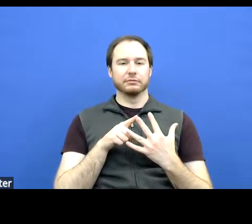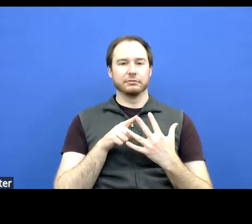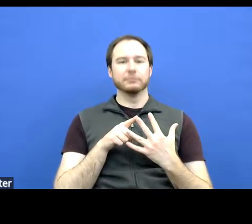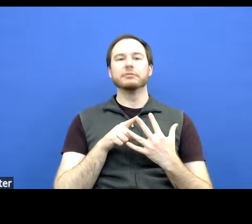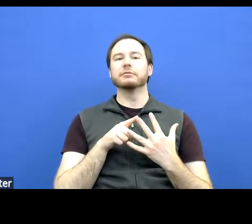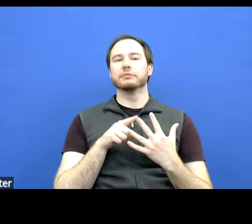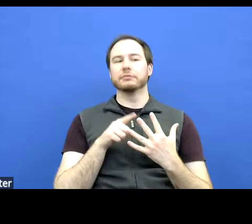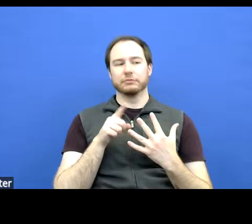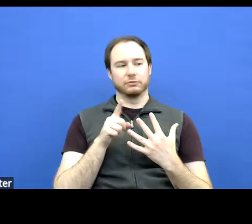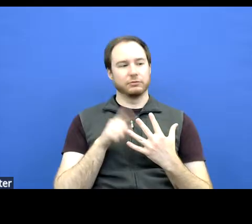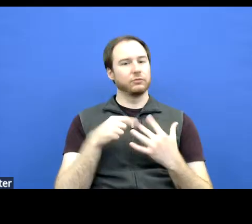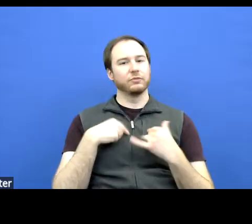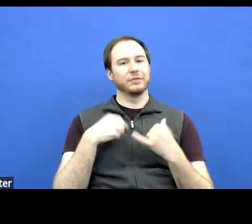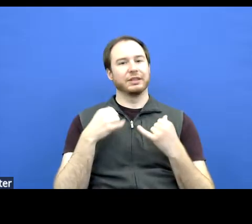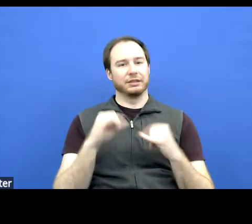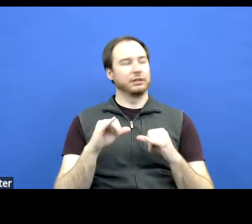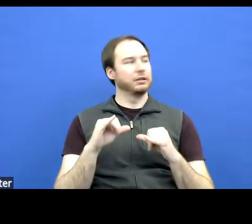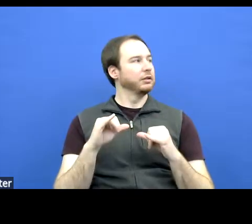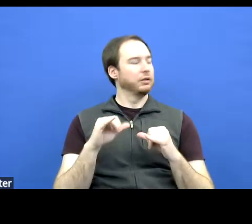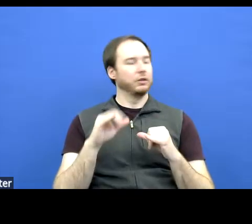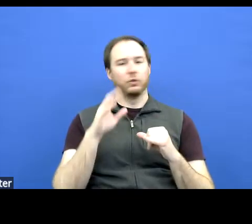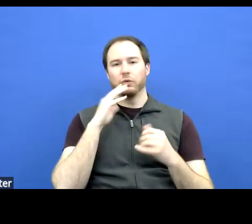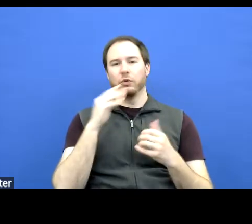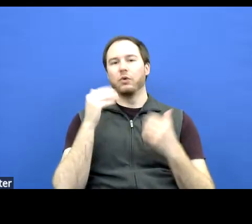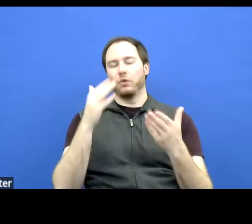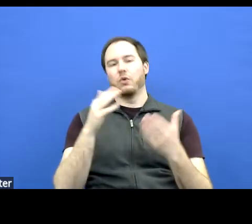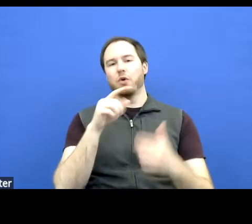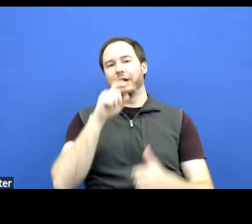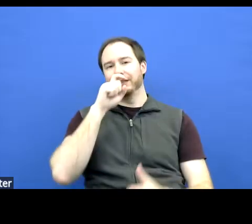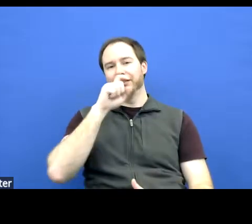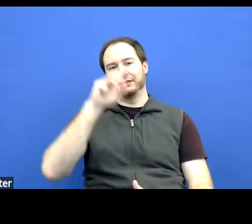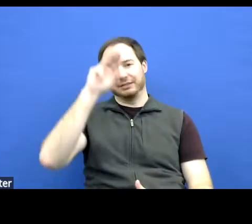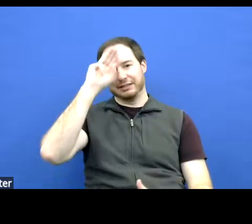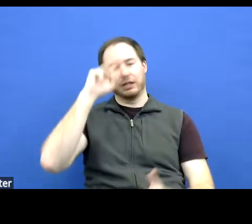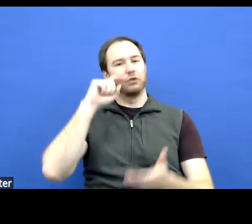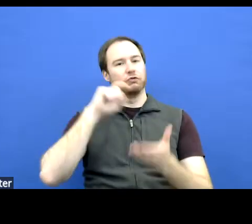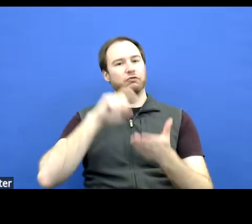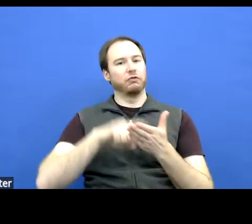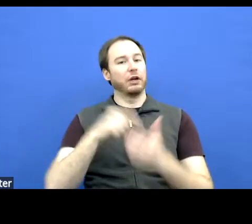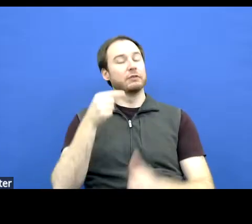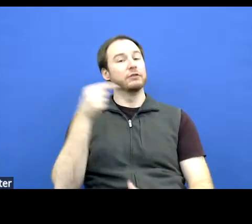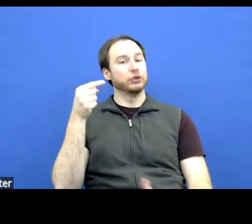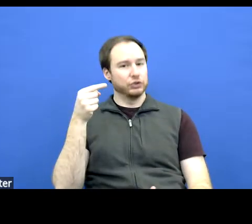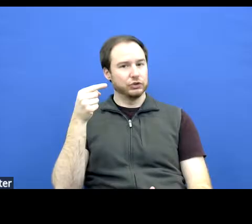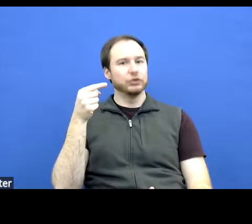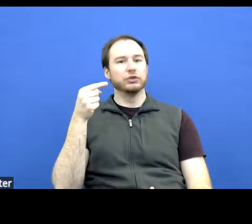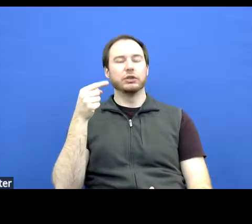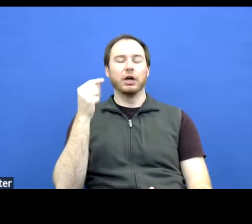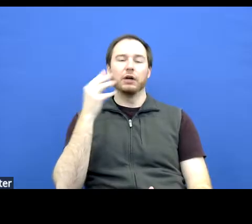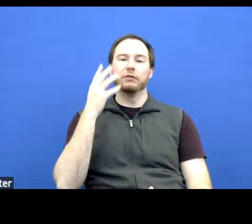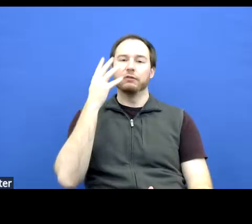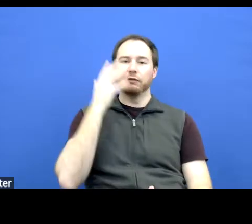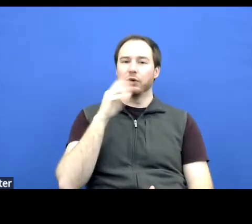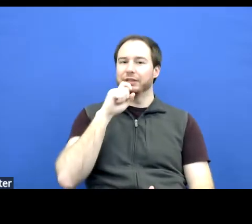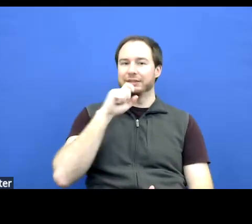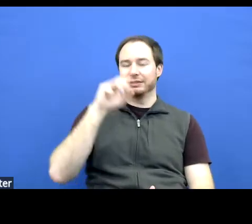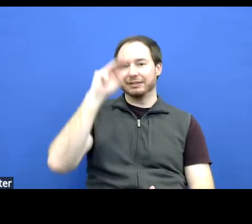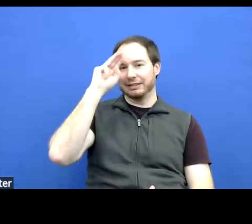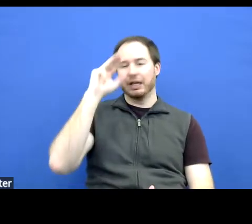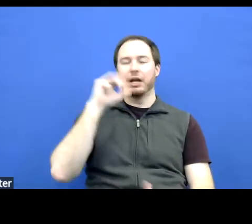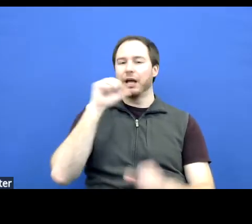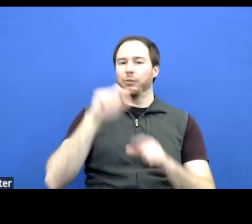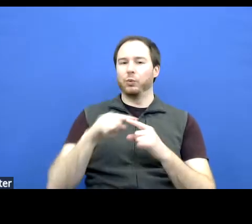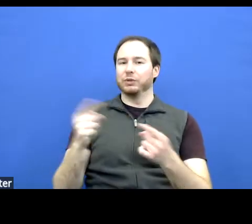I am still going to do the Eagle Scout recognition first, since unfortunately the Eagle Scout was unable